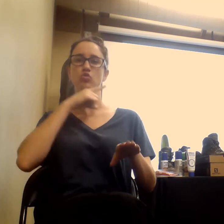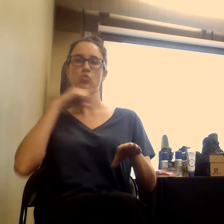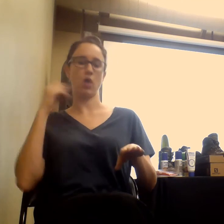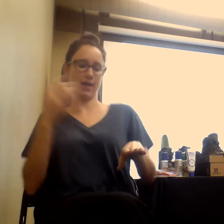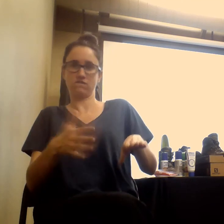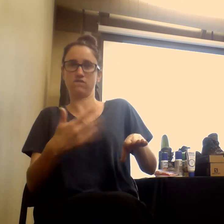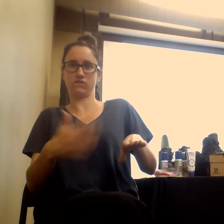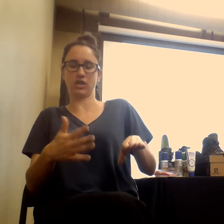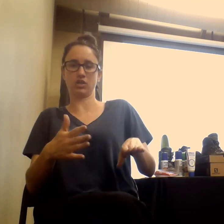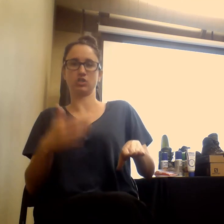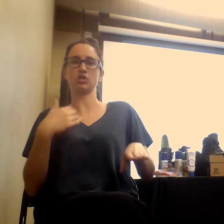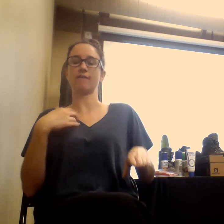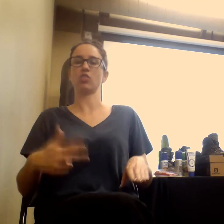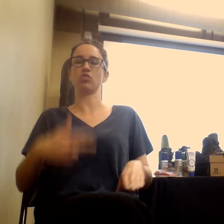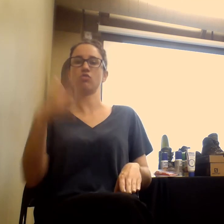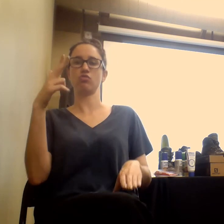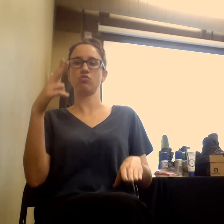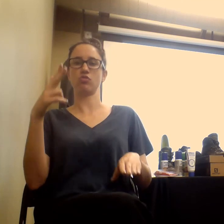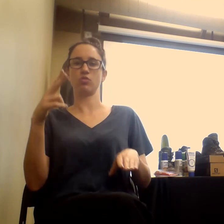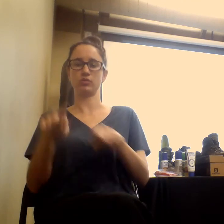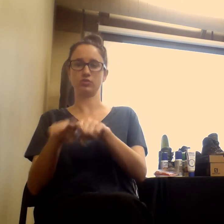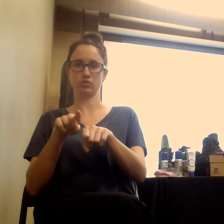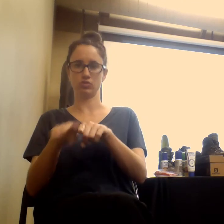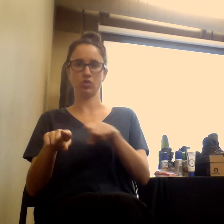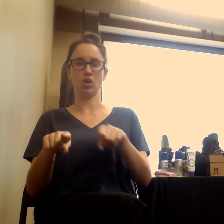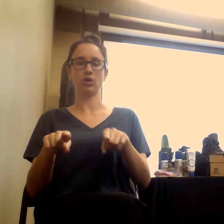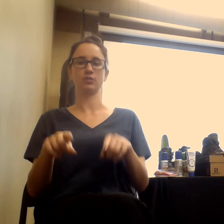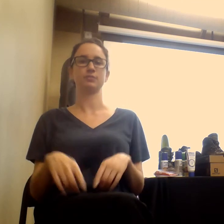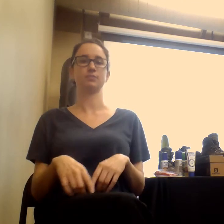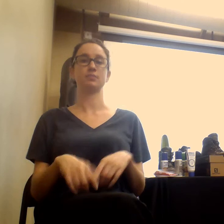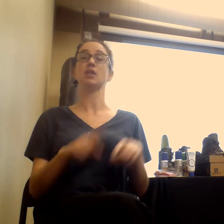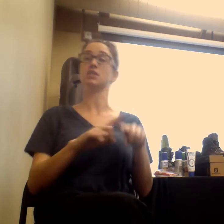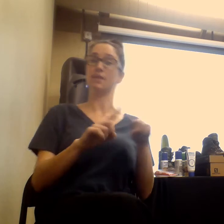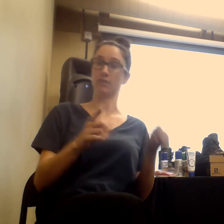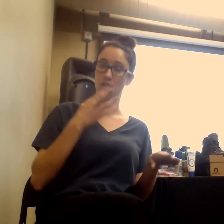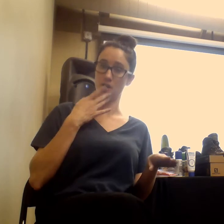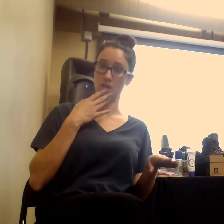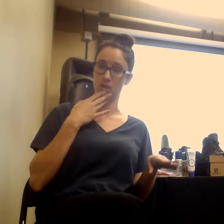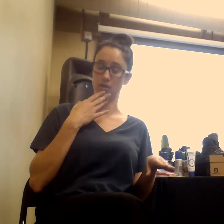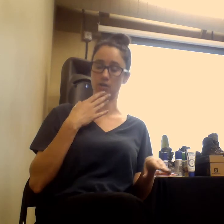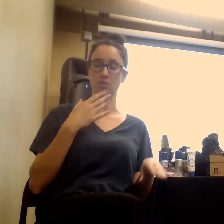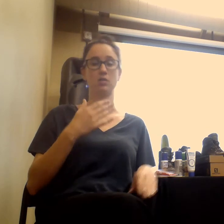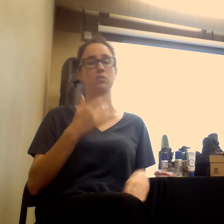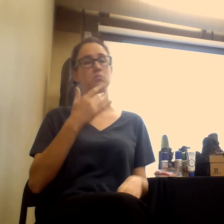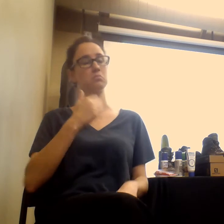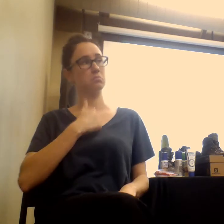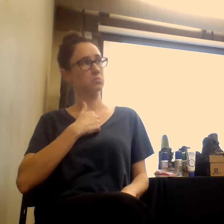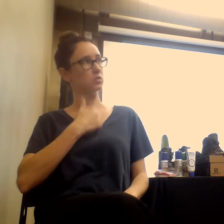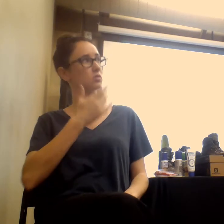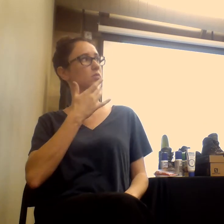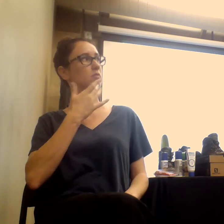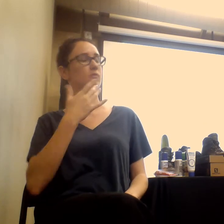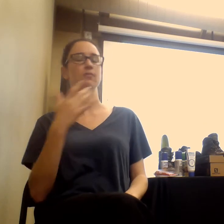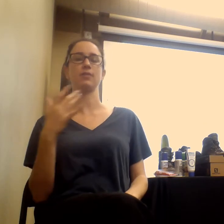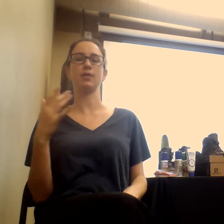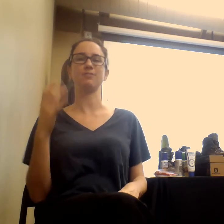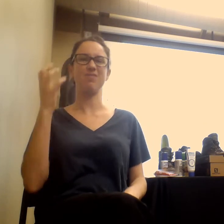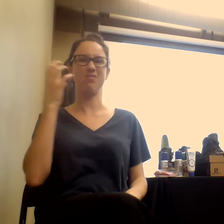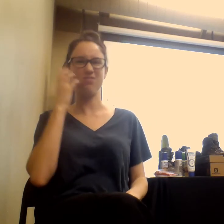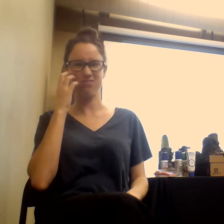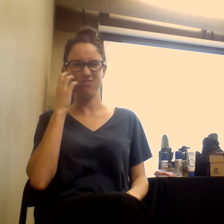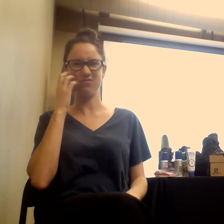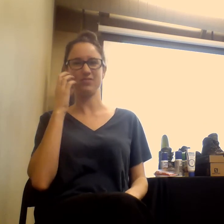pair of socks that is a different color, and I like big fluffy mountaineering ones, because if I try to put these on in my boot,